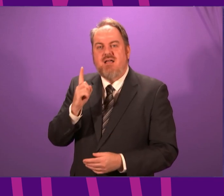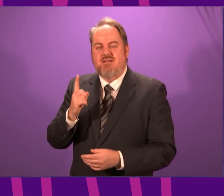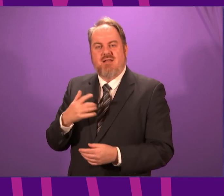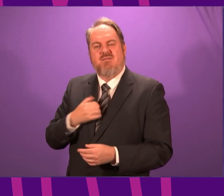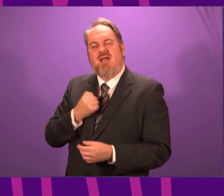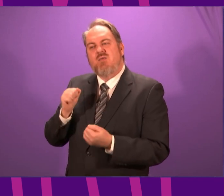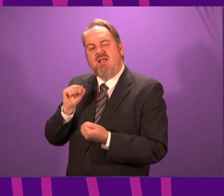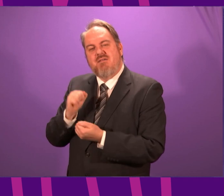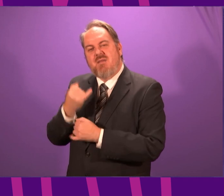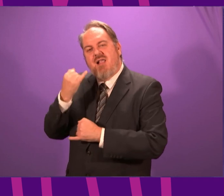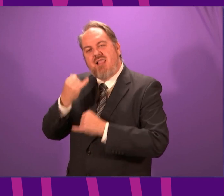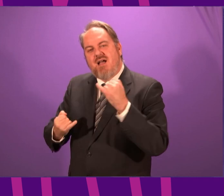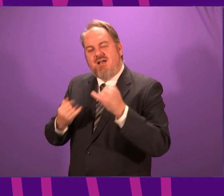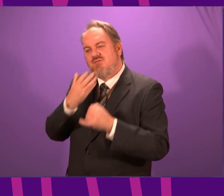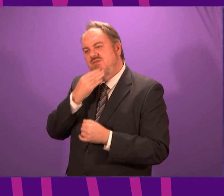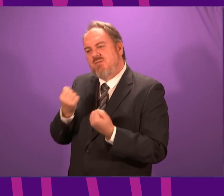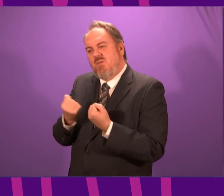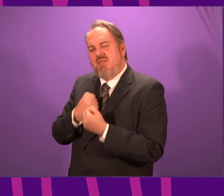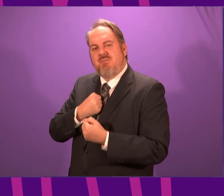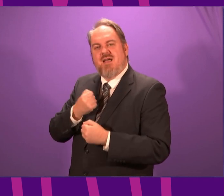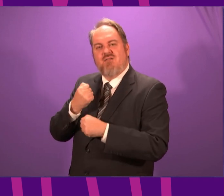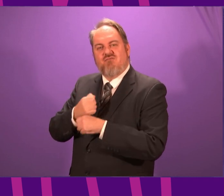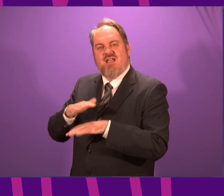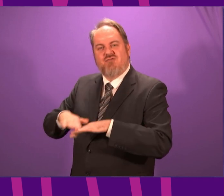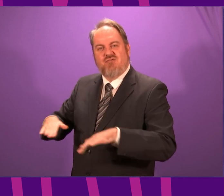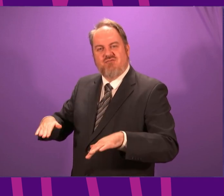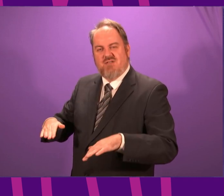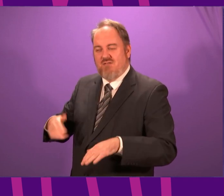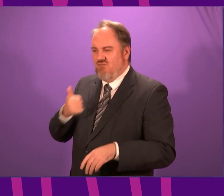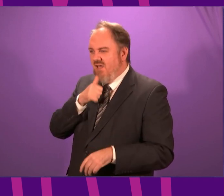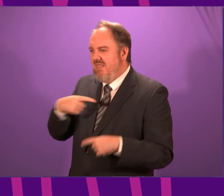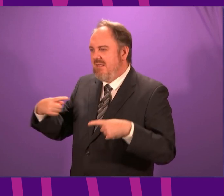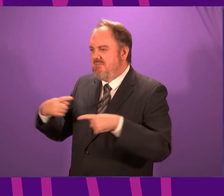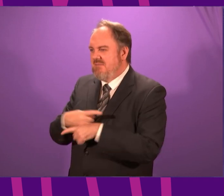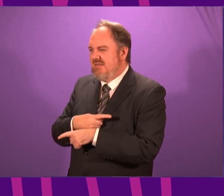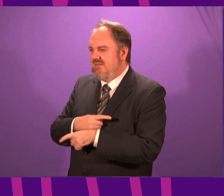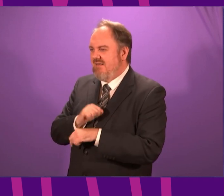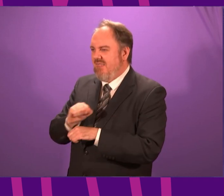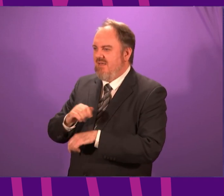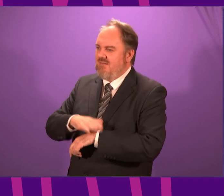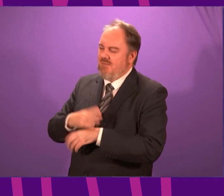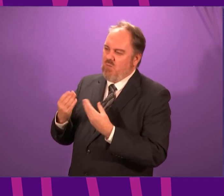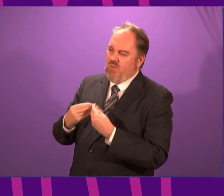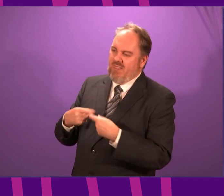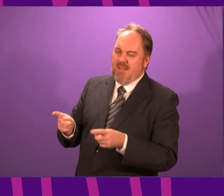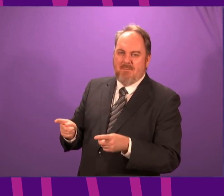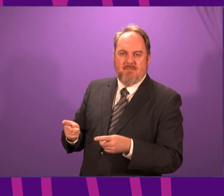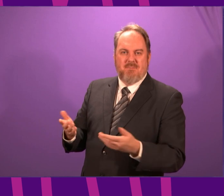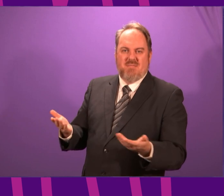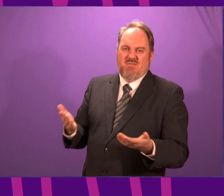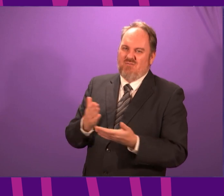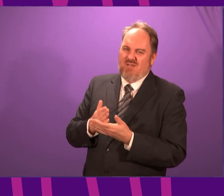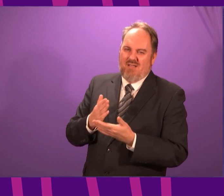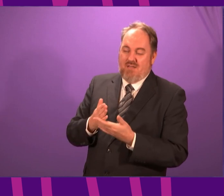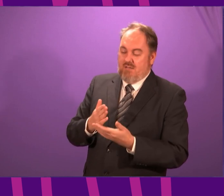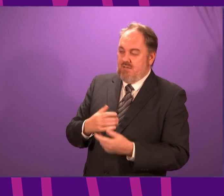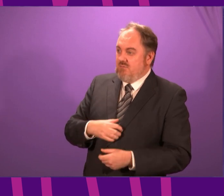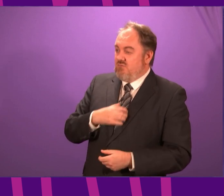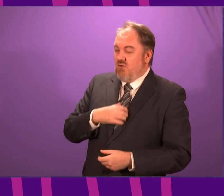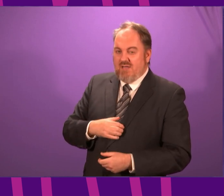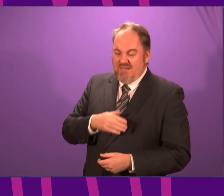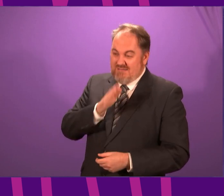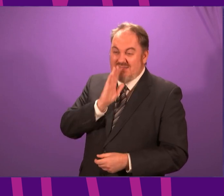this Christmas than spend the next year alone without them. How very sad is that? And how eye-opening is